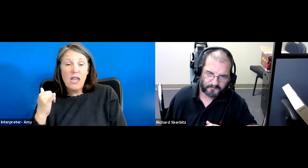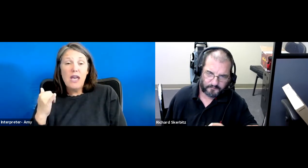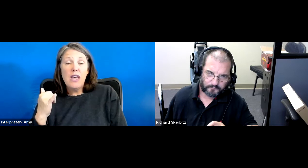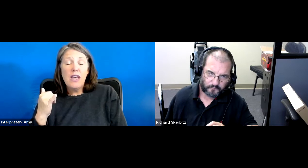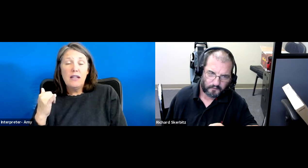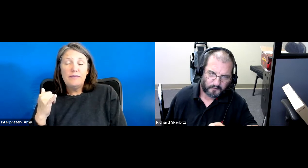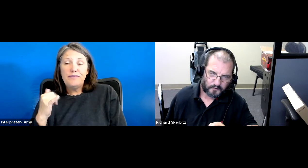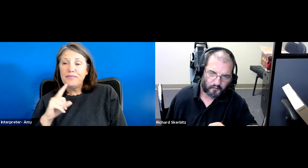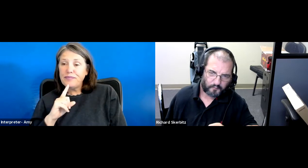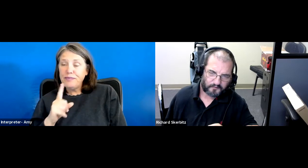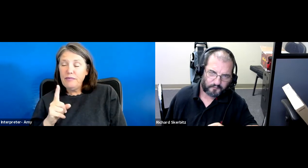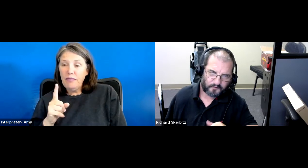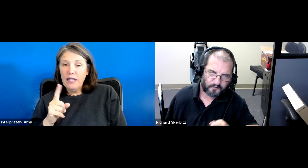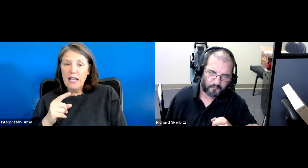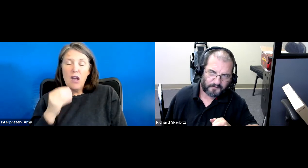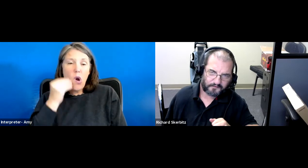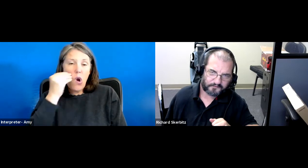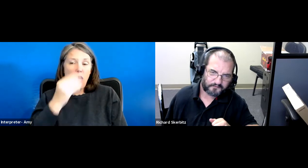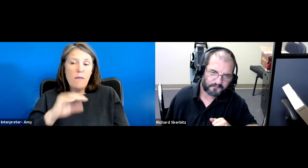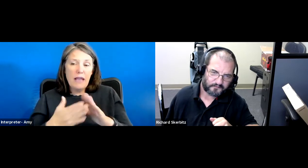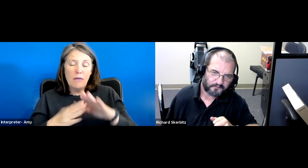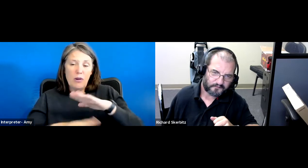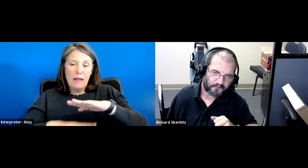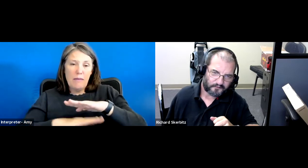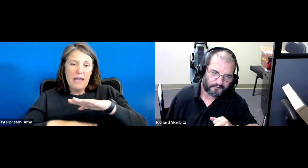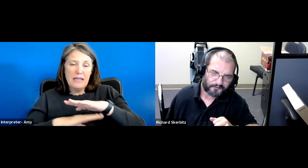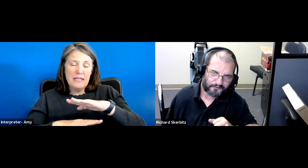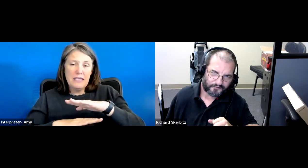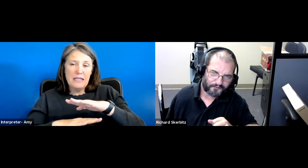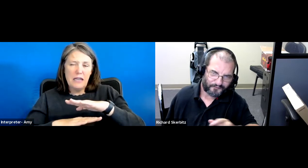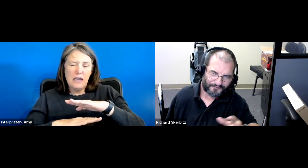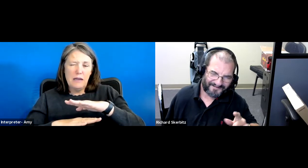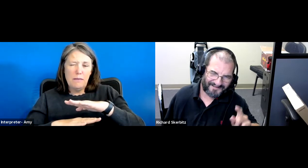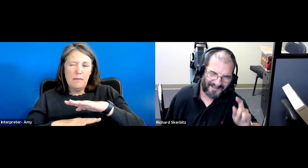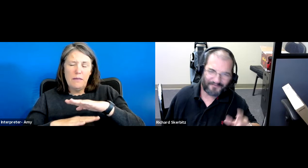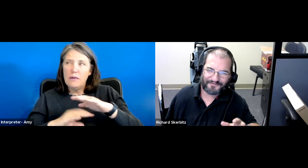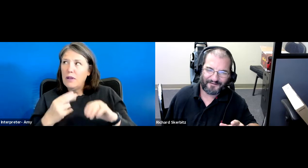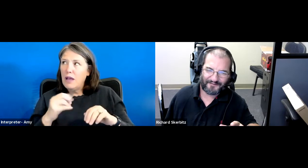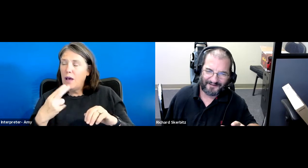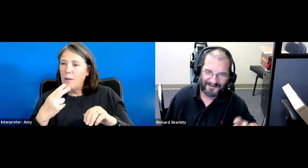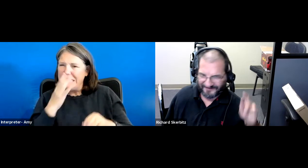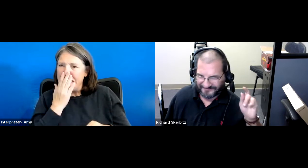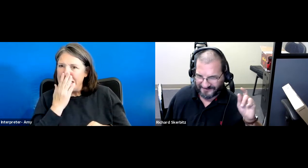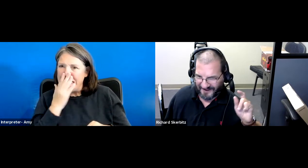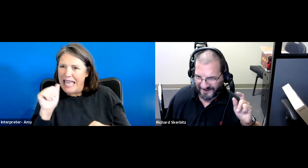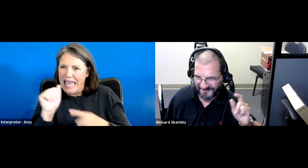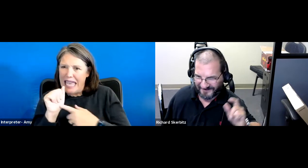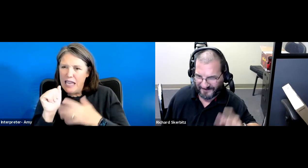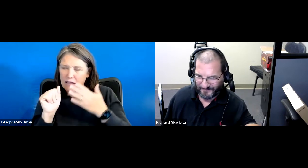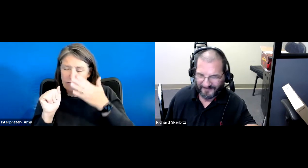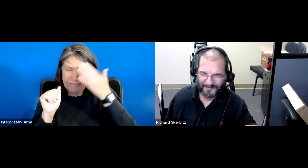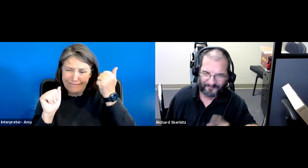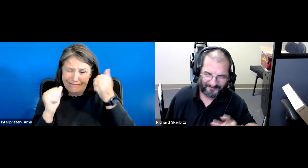it's the home and community-based I always forget what the A is,